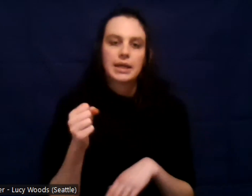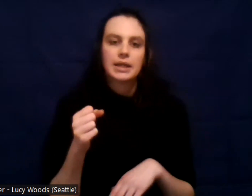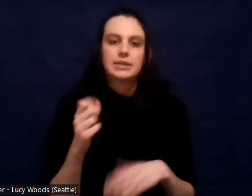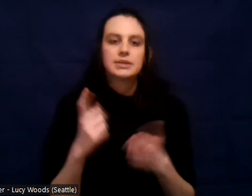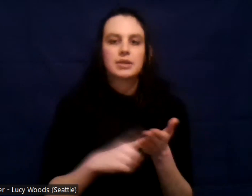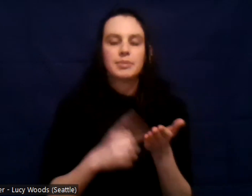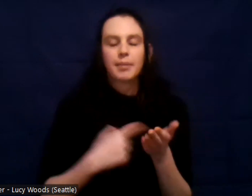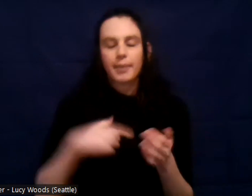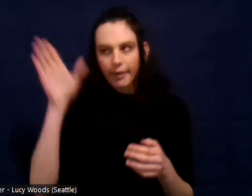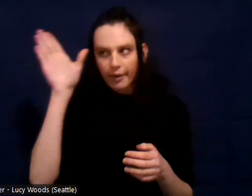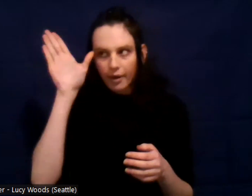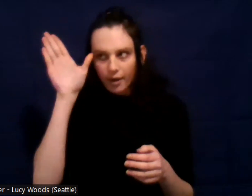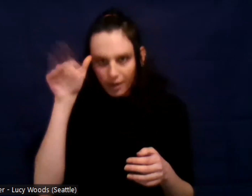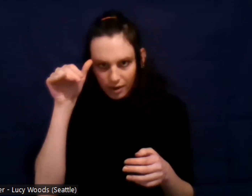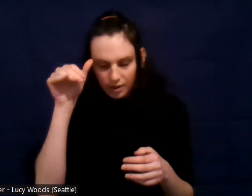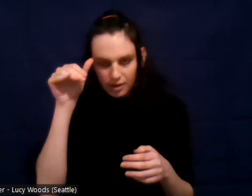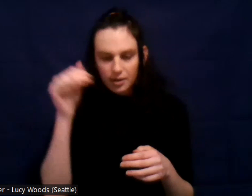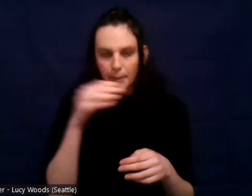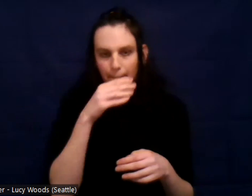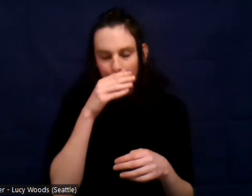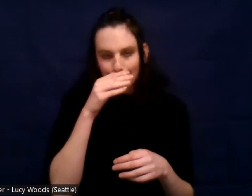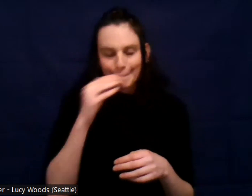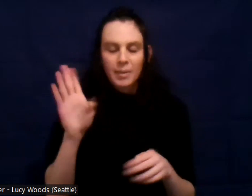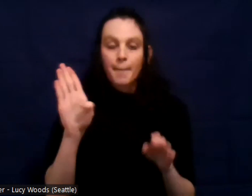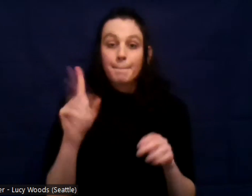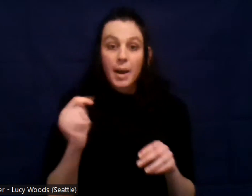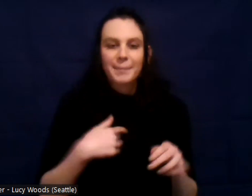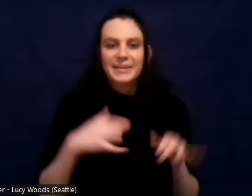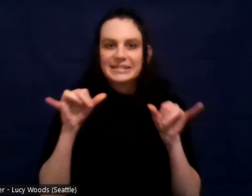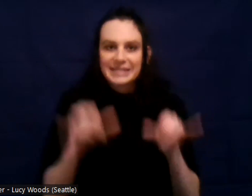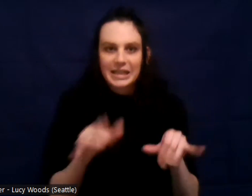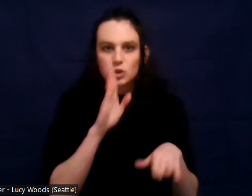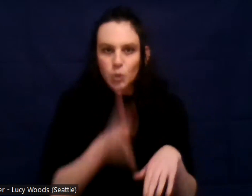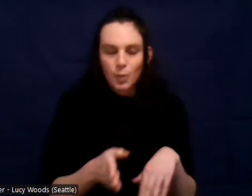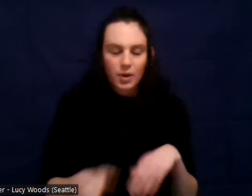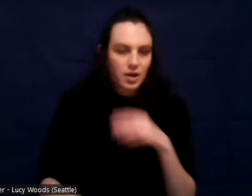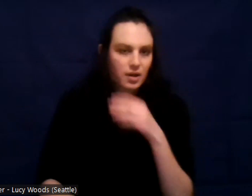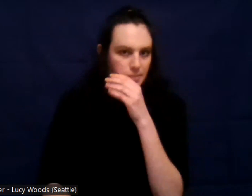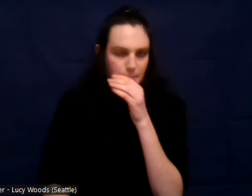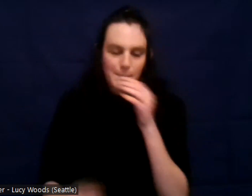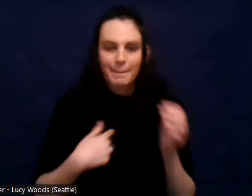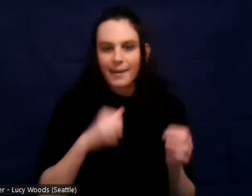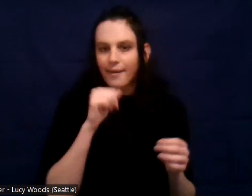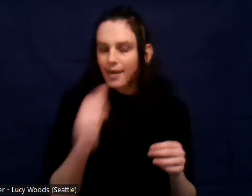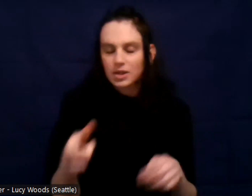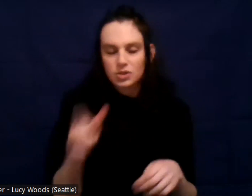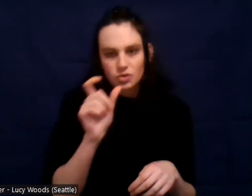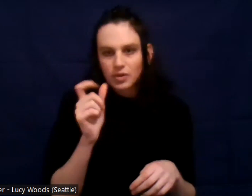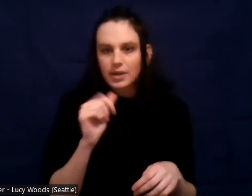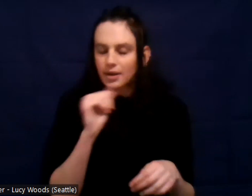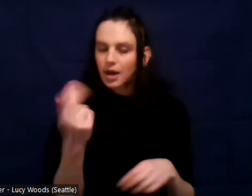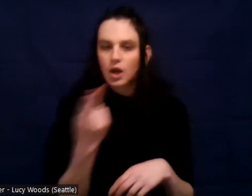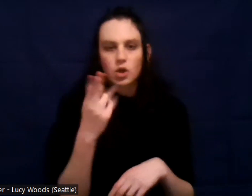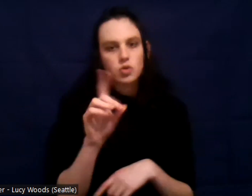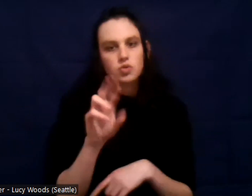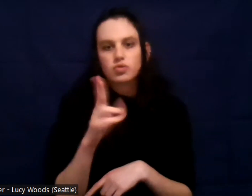probably longer path to things, but I stayed sober. I didn't drink. I didn't use none of it. I